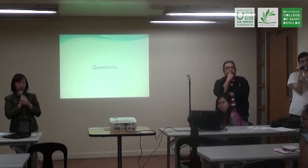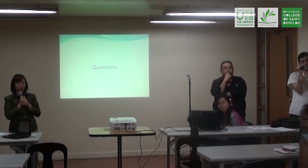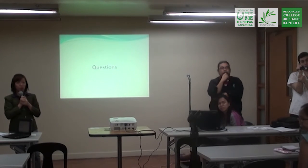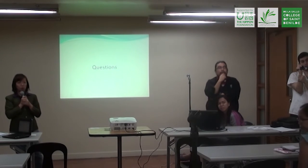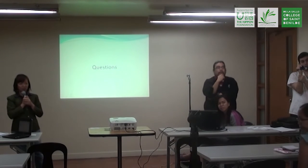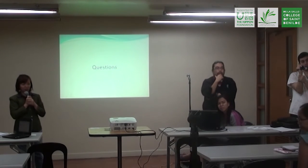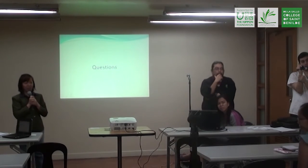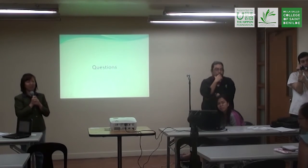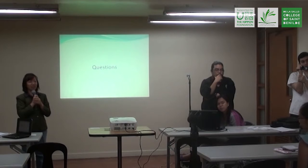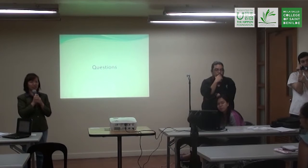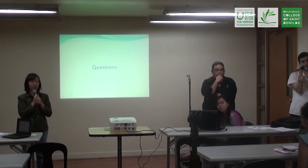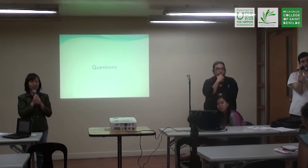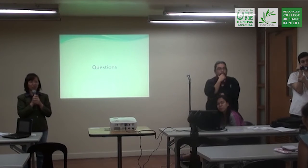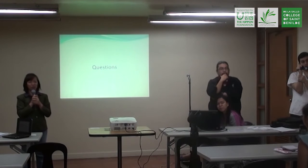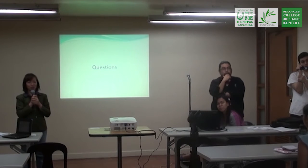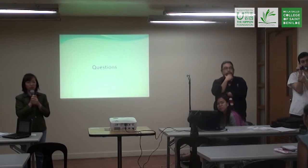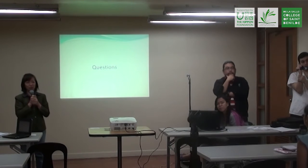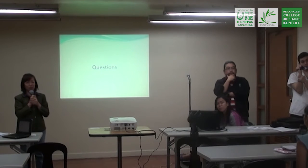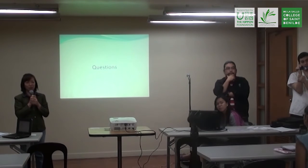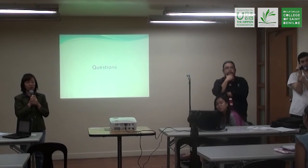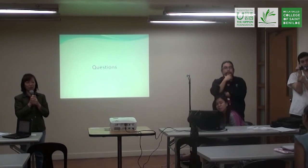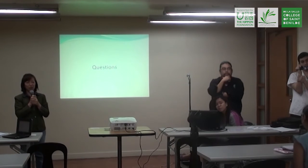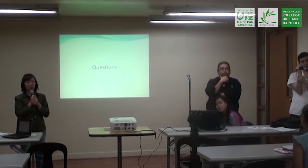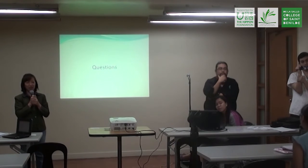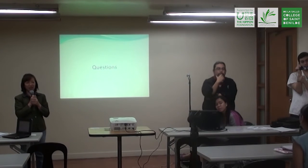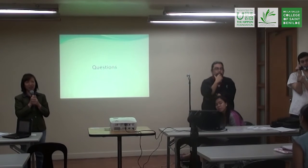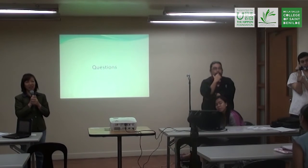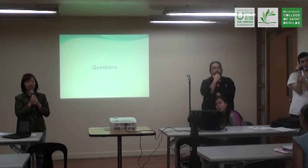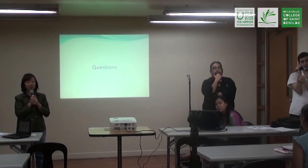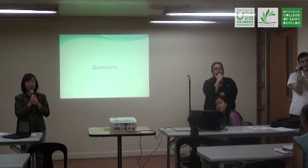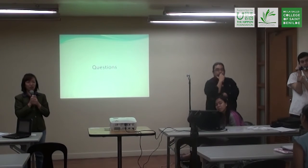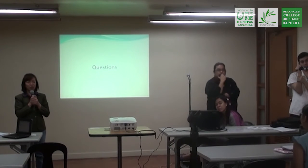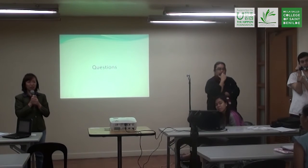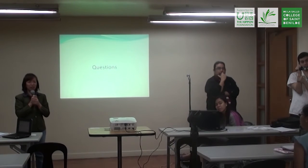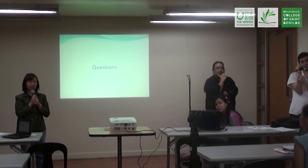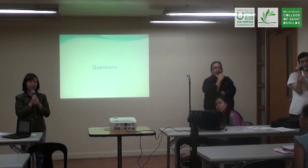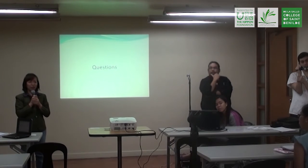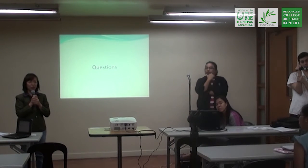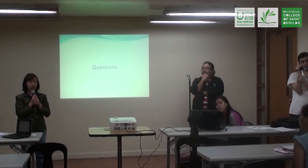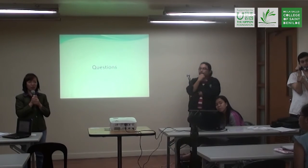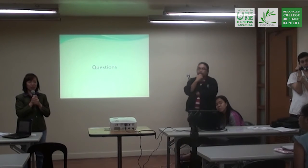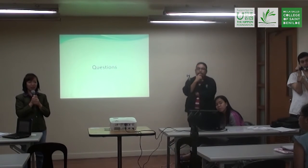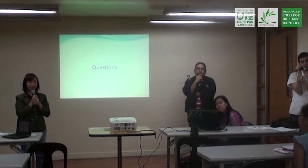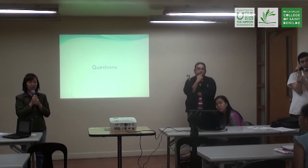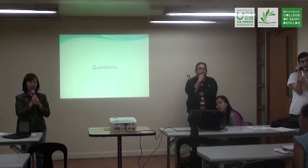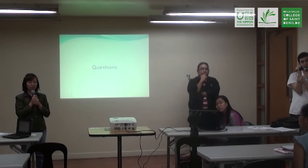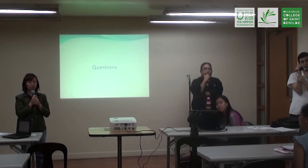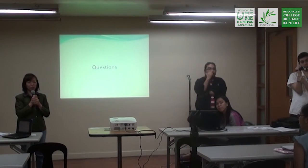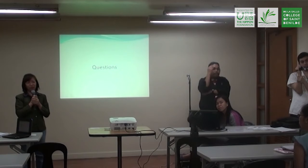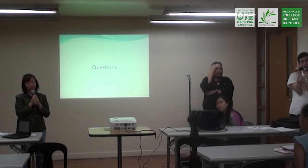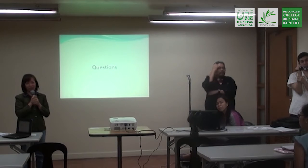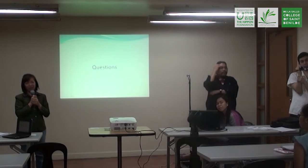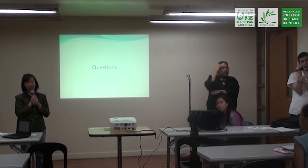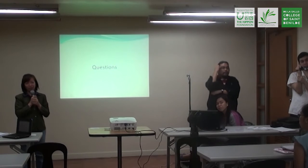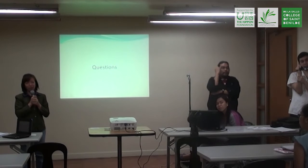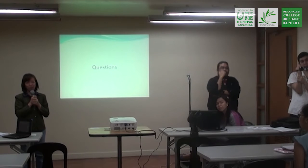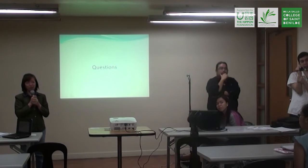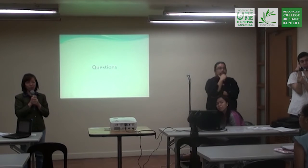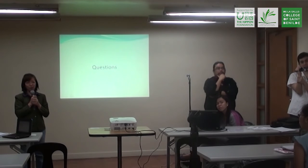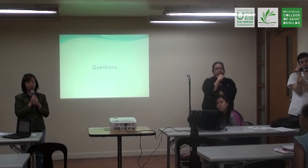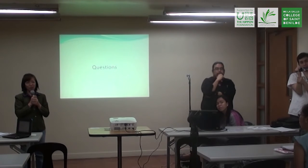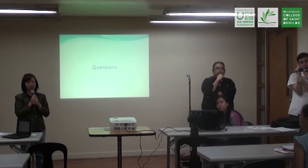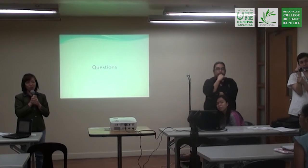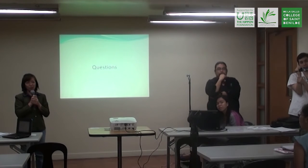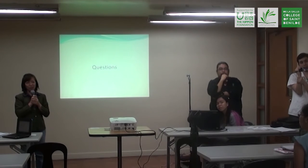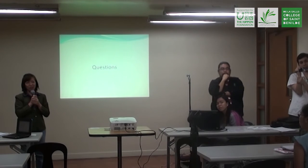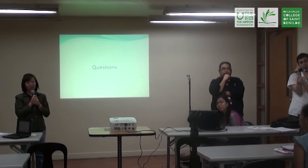accommodation of the new words that's being used, that's being applied. So how will we modify the exam that will fit the